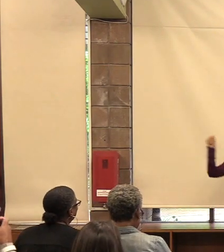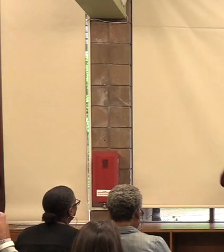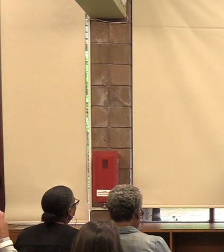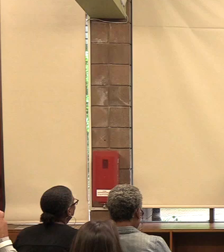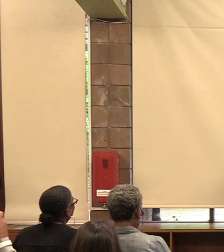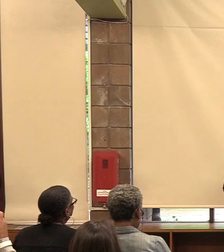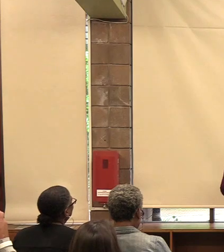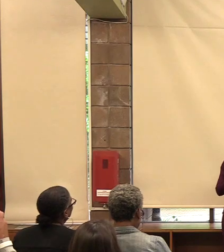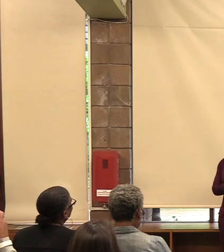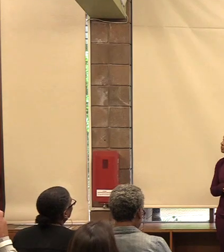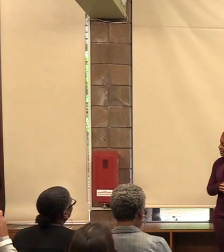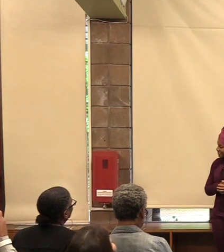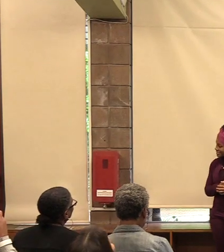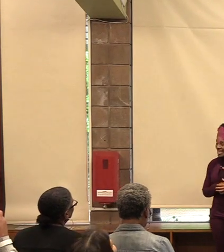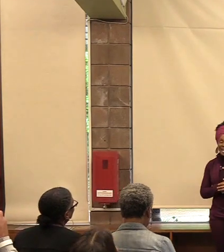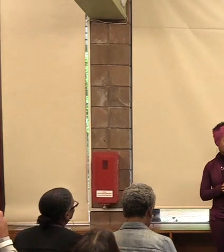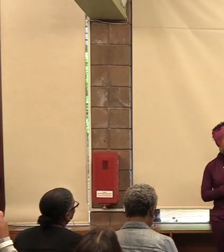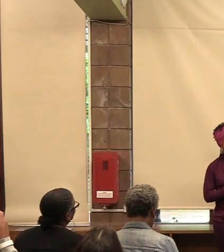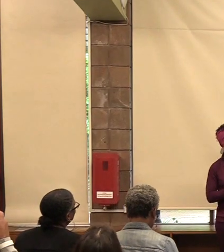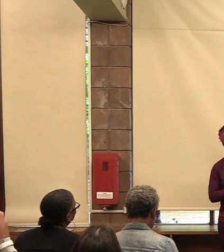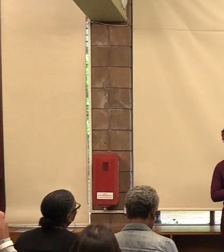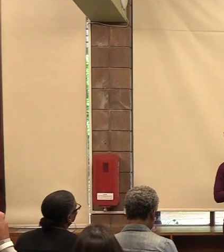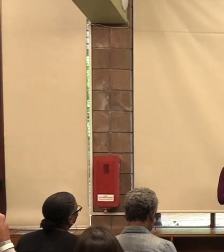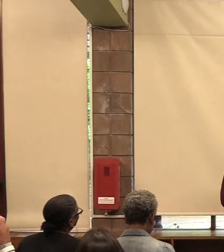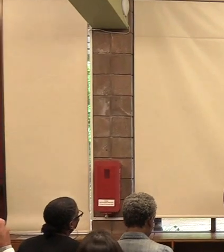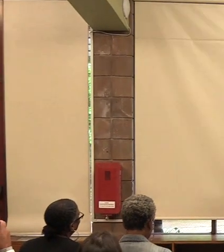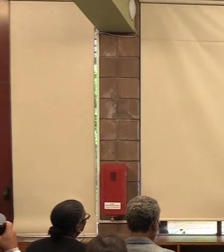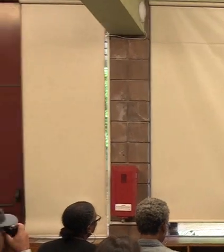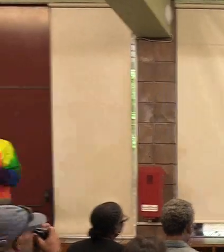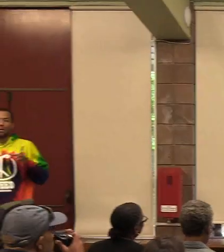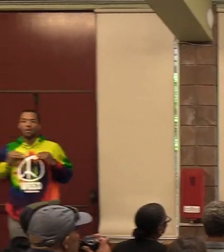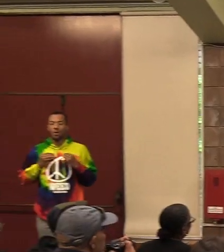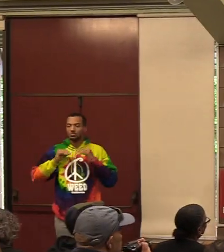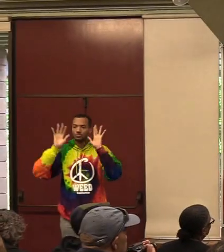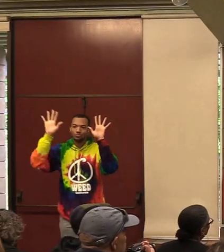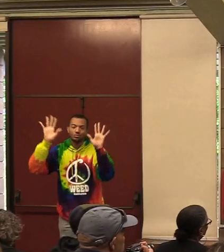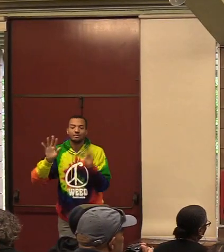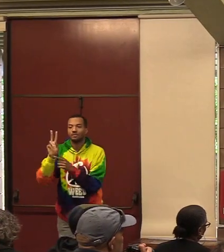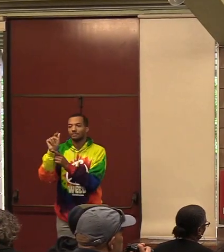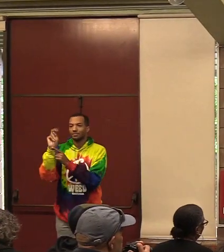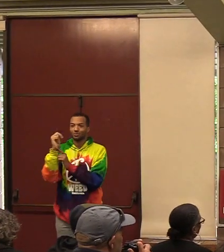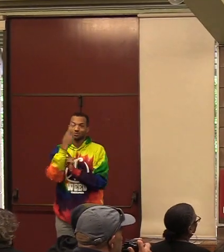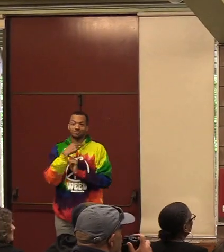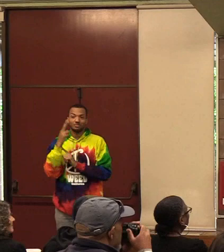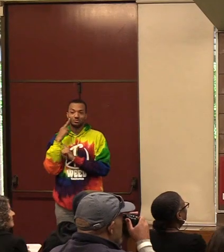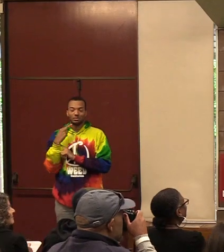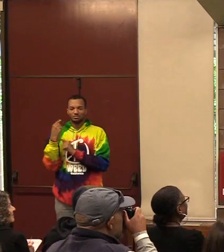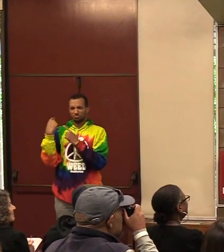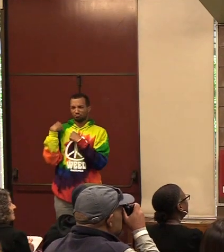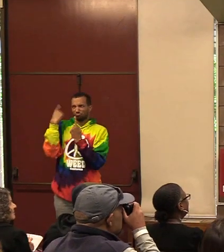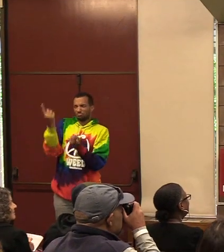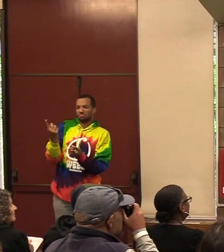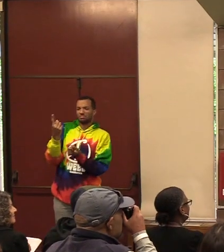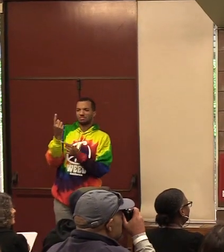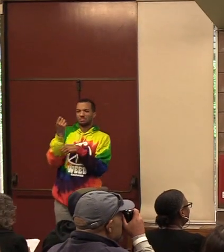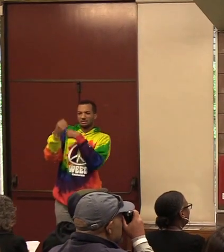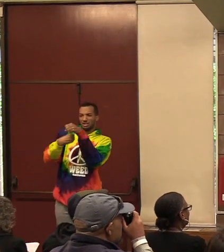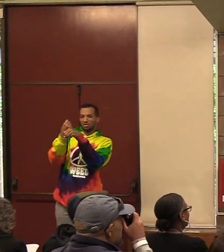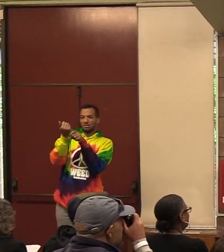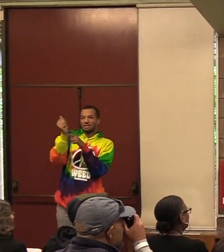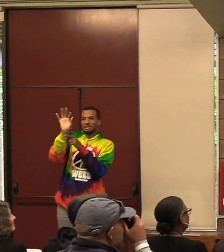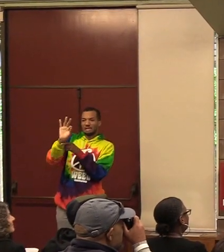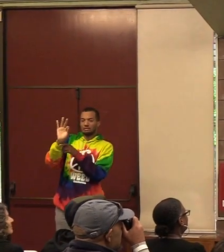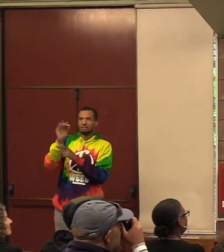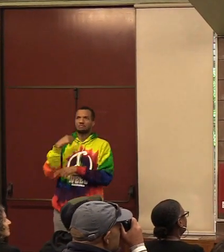Anyway, yes, I am Chef Babbete, and I own a wonderful vegan restaurant. I've had it now since